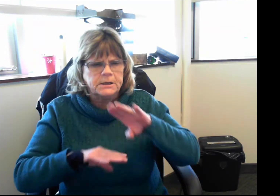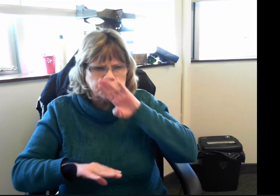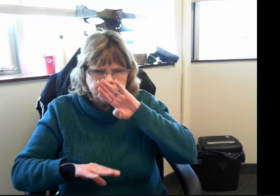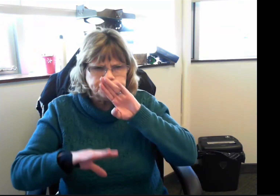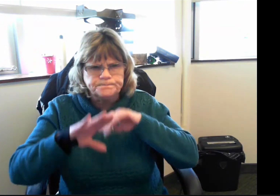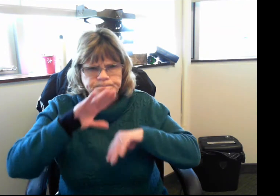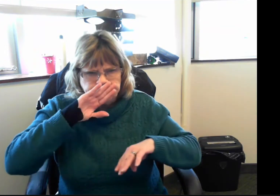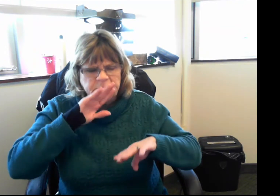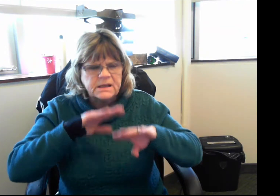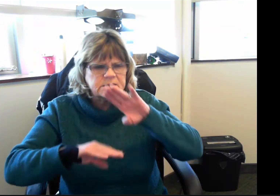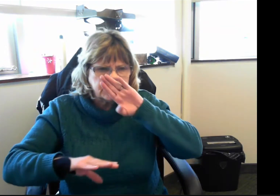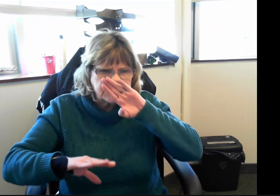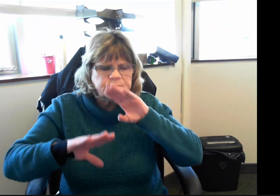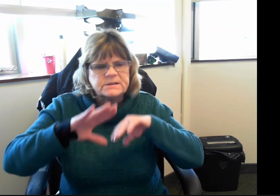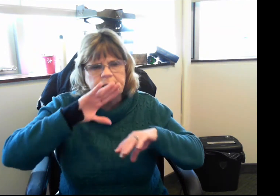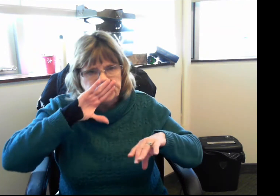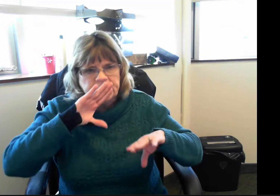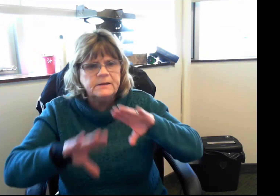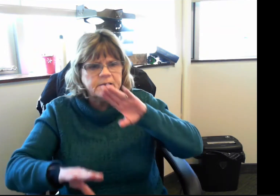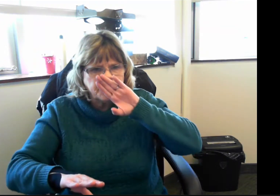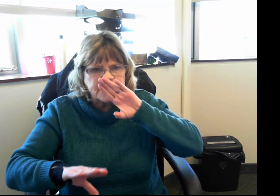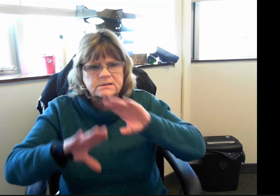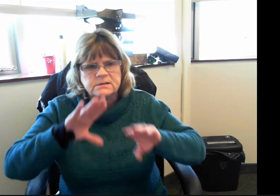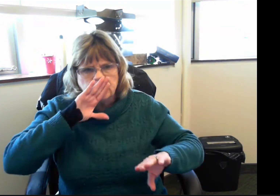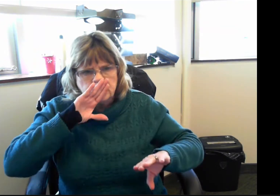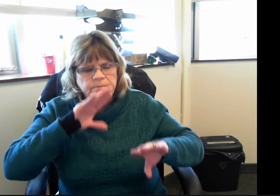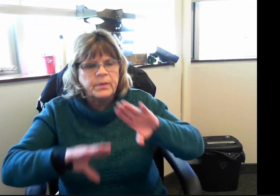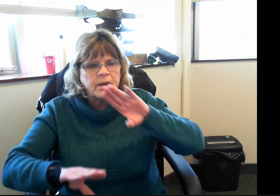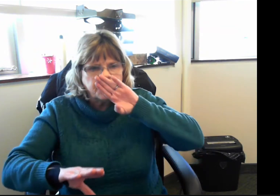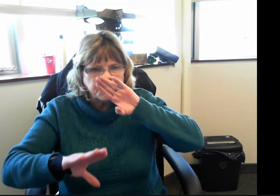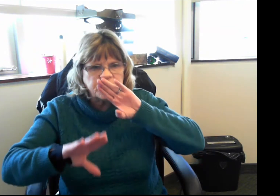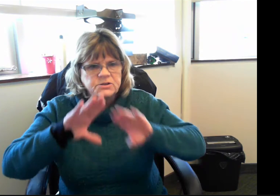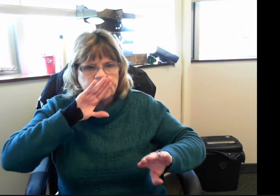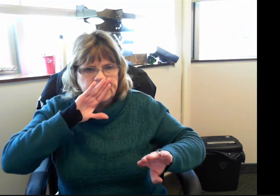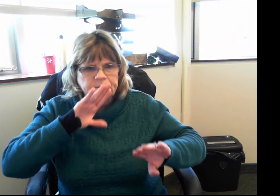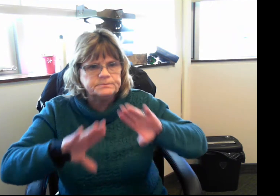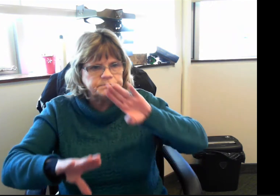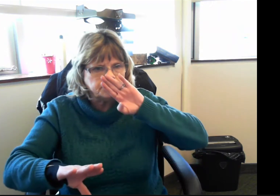Frustrated. Things just keep slapping you in the face. Frustrated.